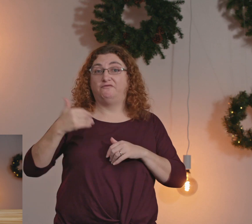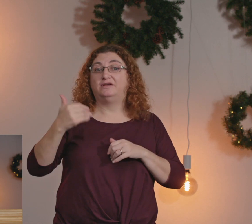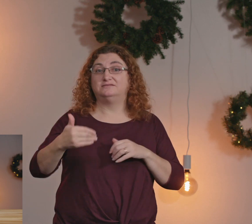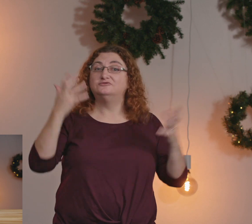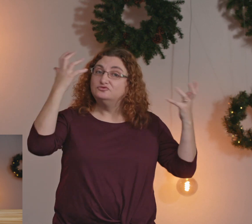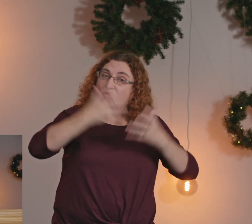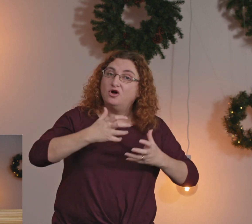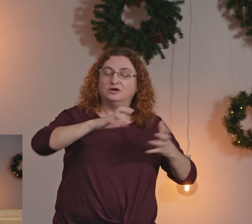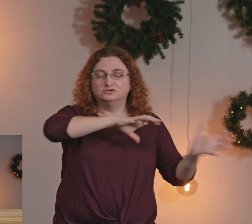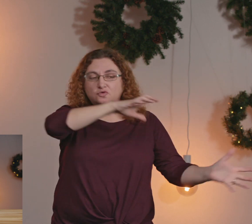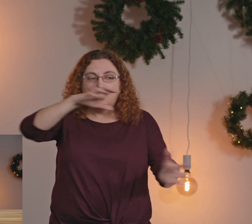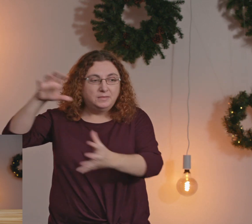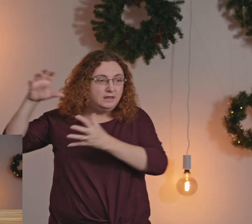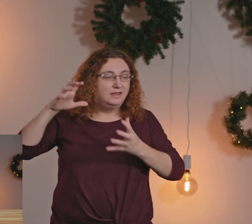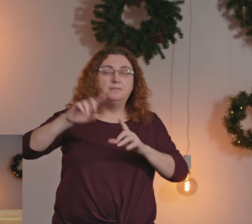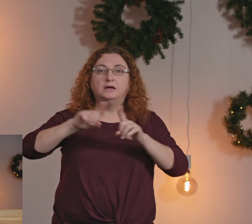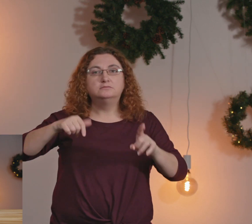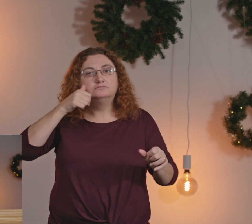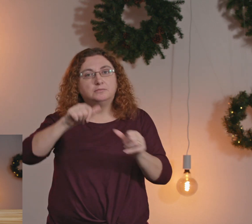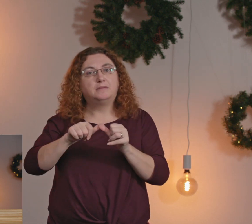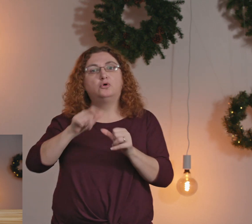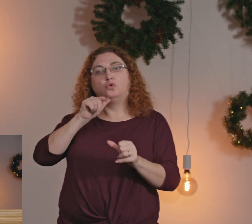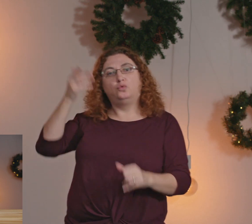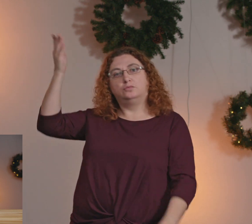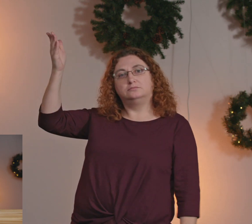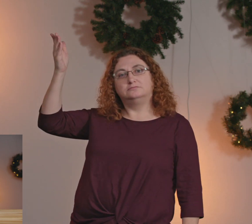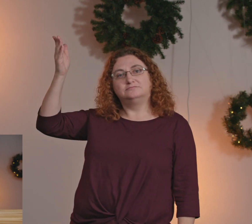But you've got to remember who he is. In the New Testament, listen,